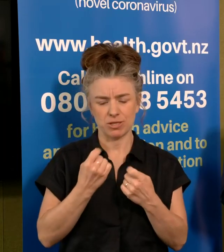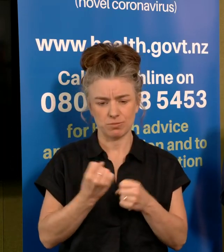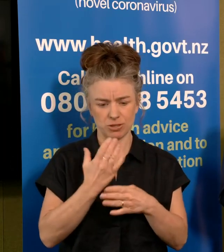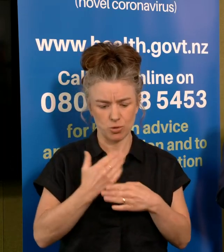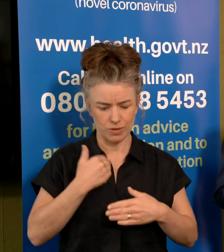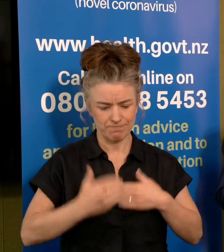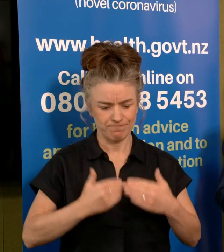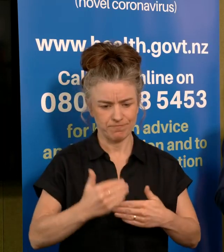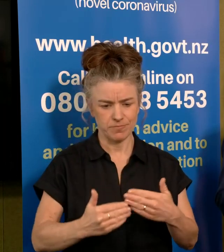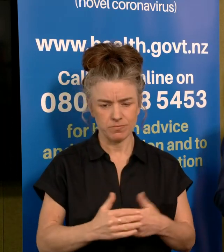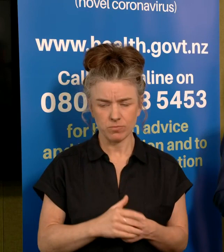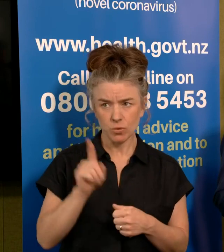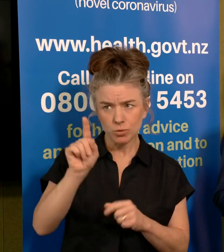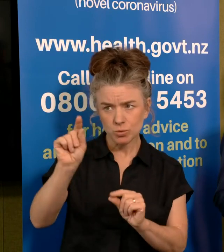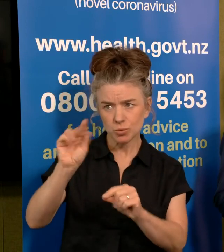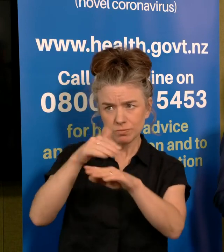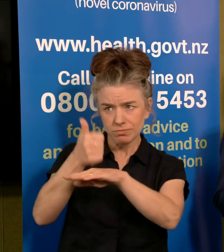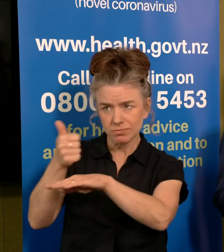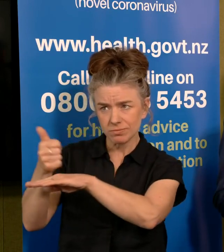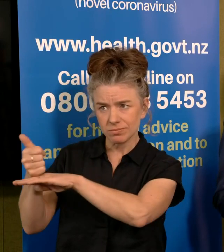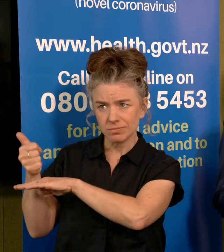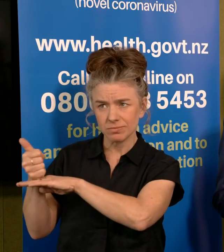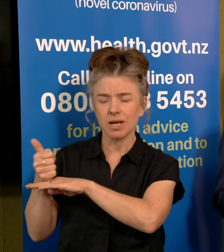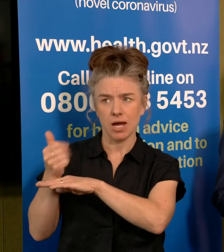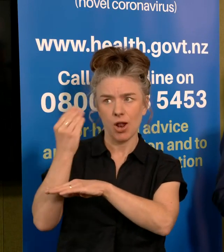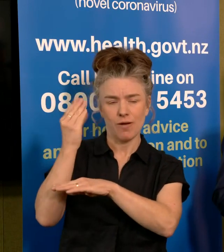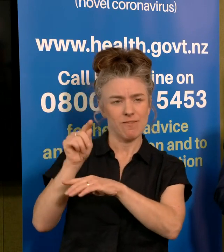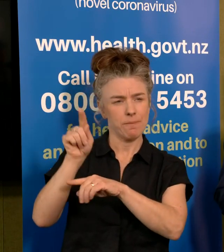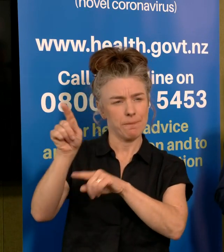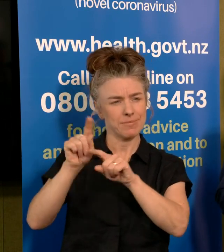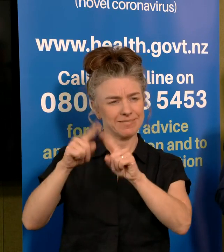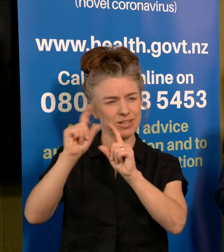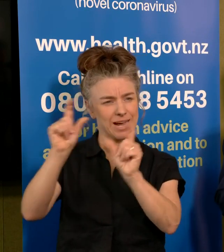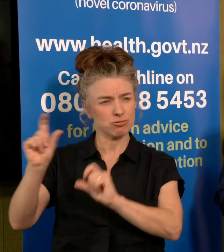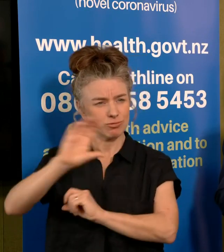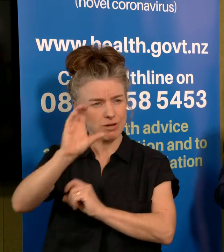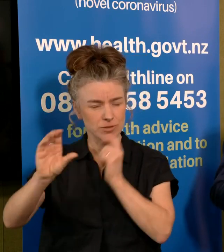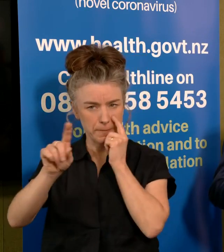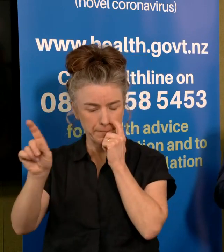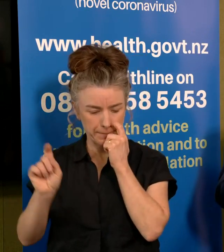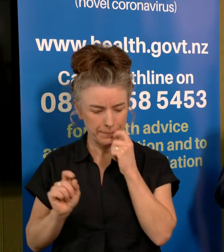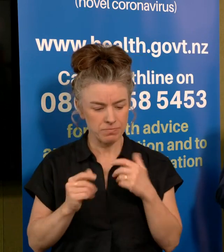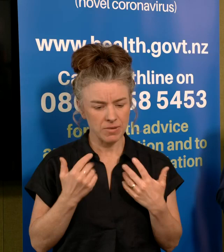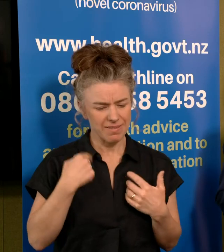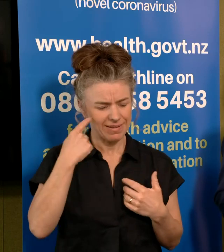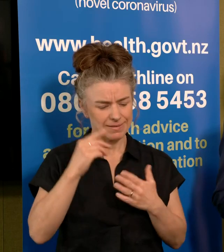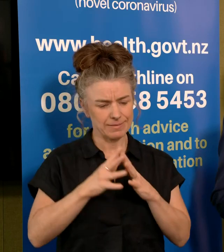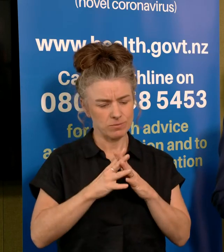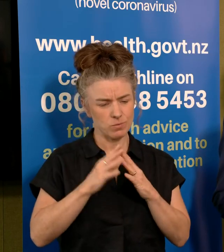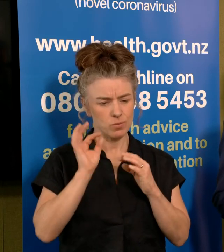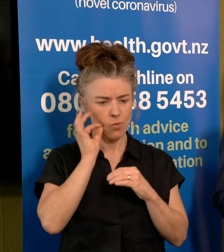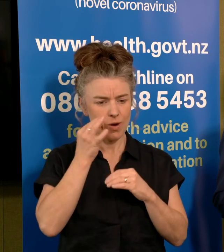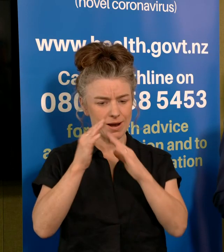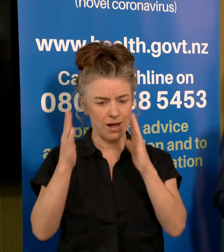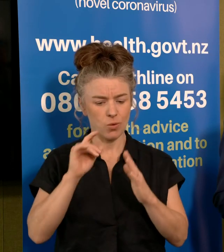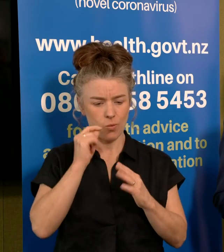the measures that other countries are implementing and learning from them. Now, there is apparently going to be a public statement that will be put out